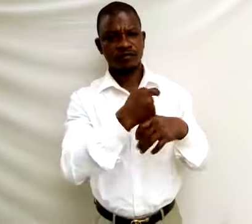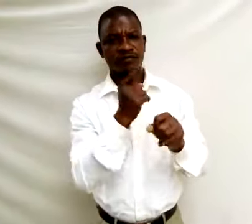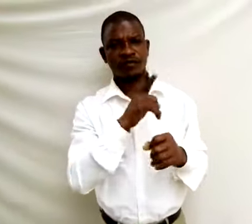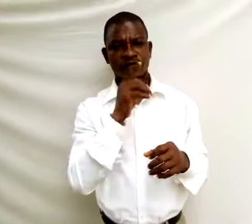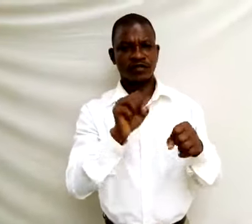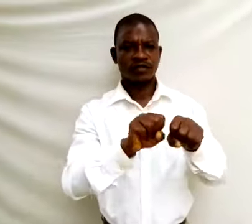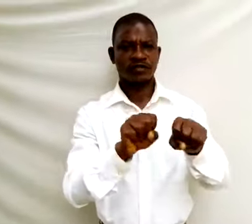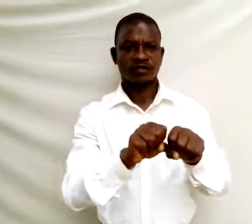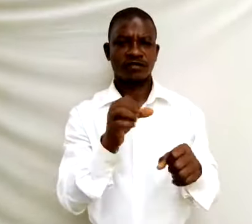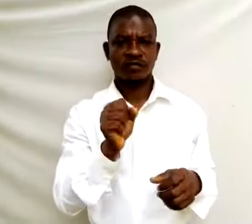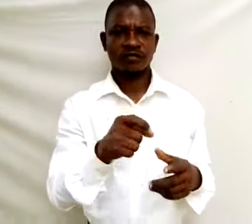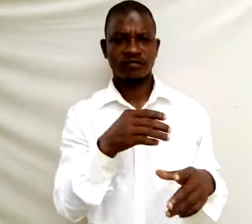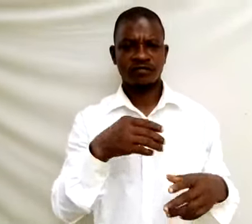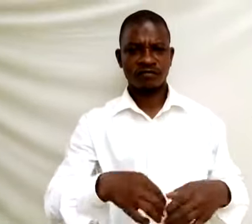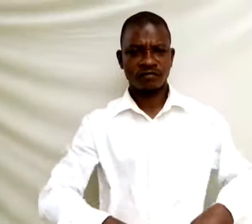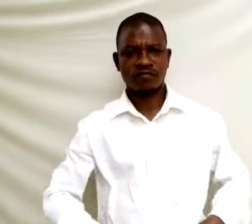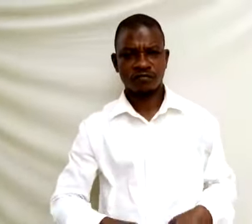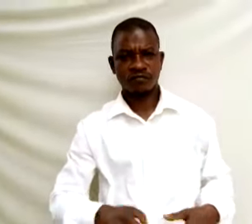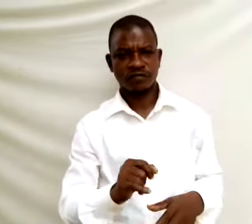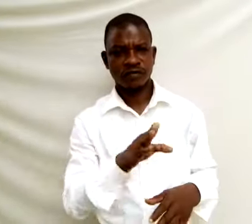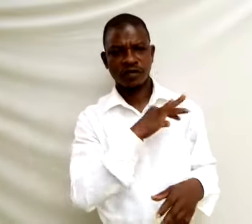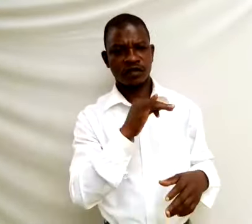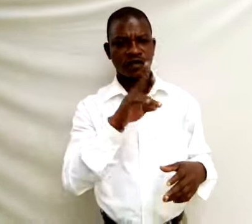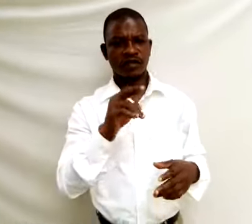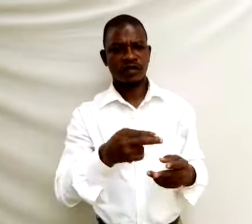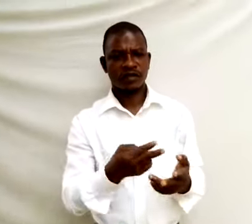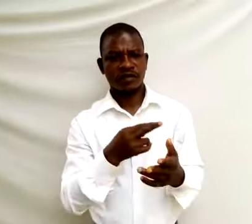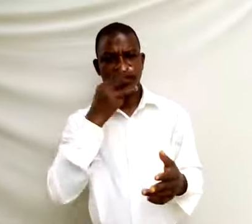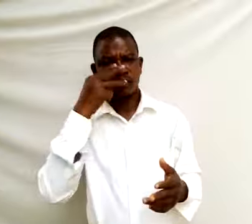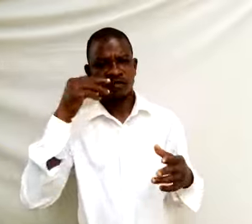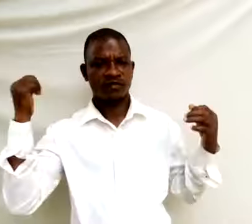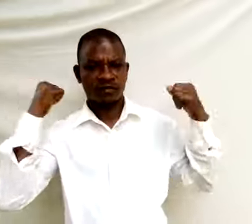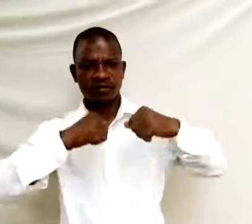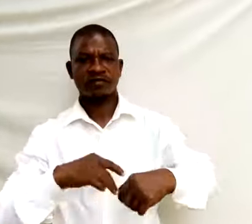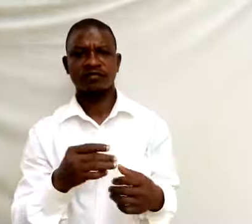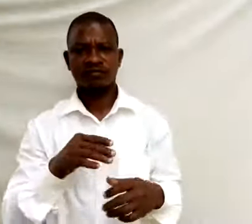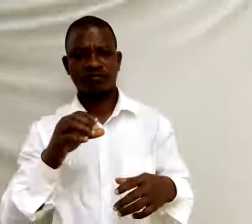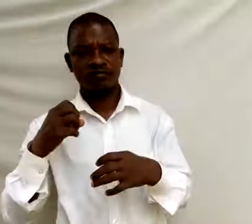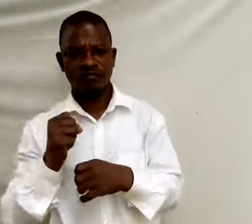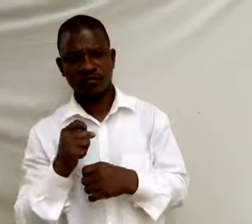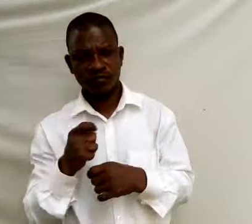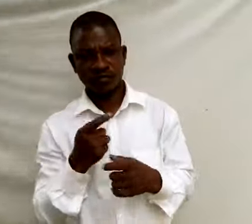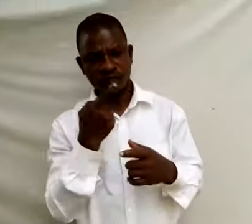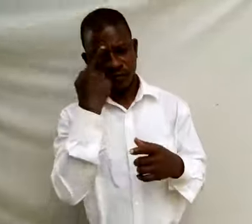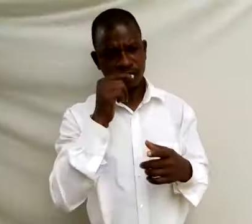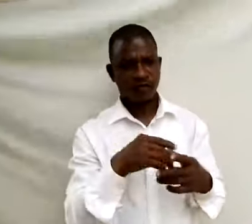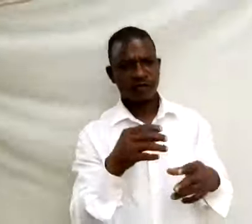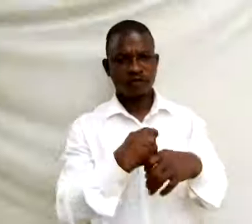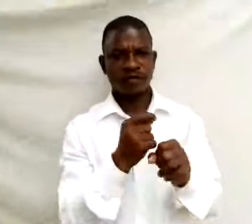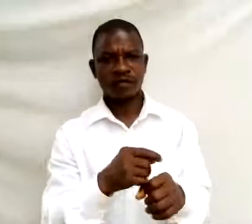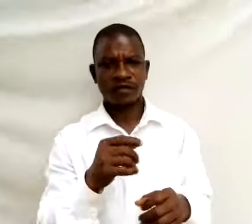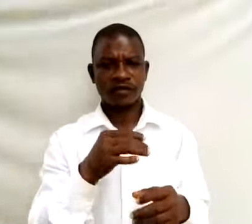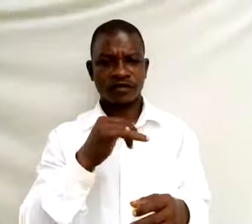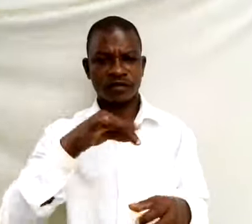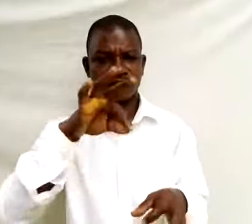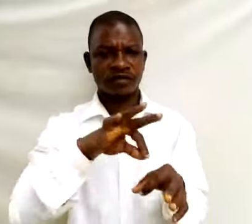shoes, belts, and raincoats. Milk for making cheese,